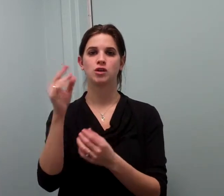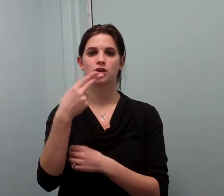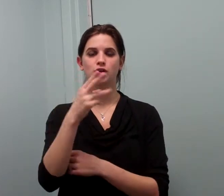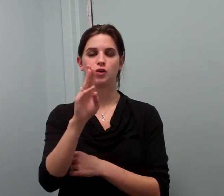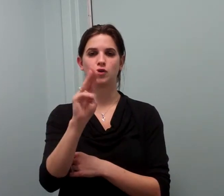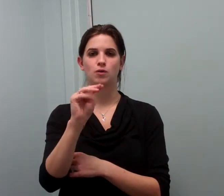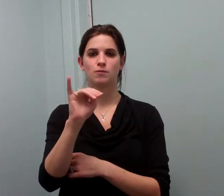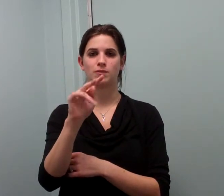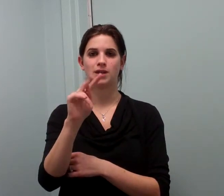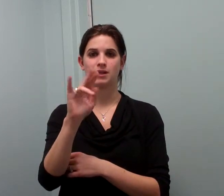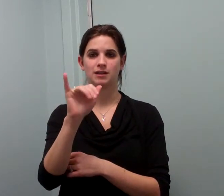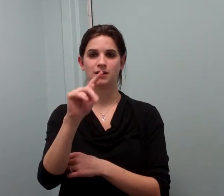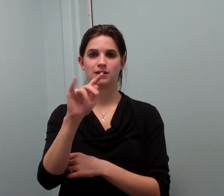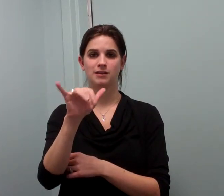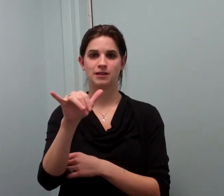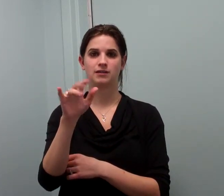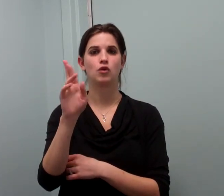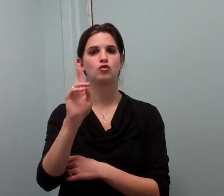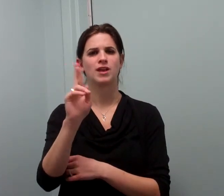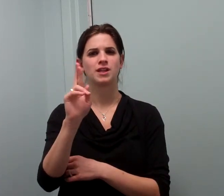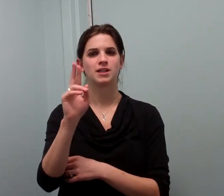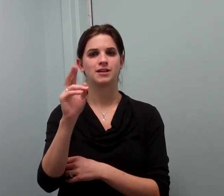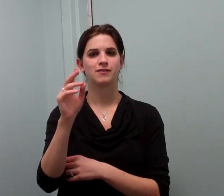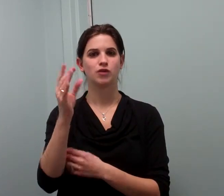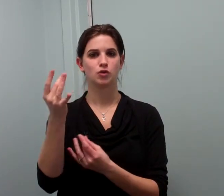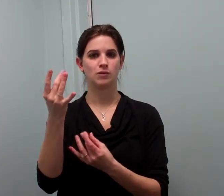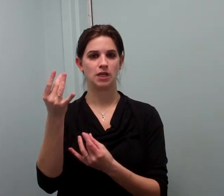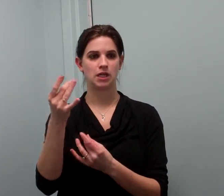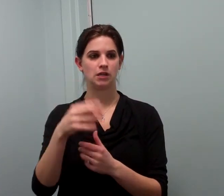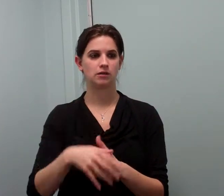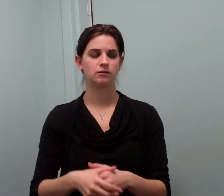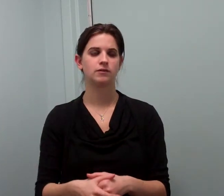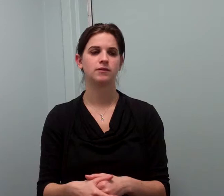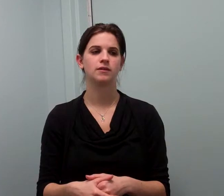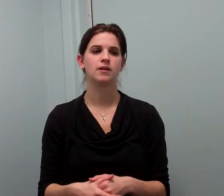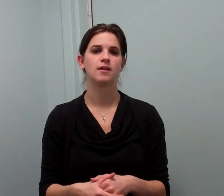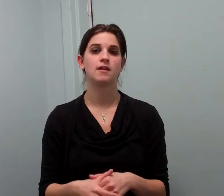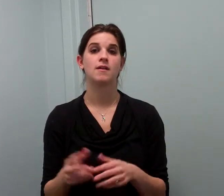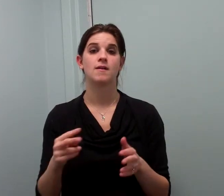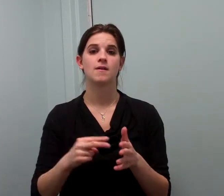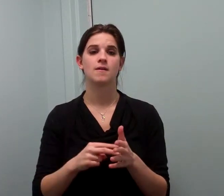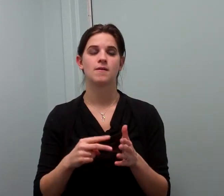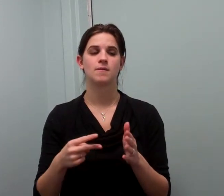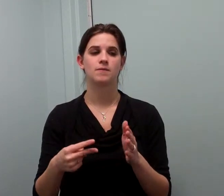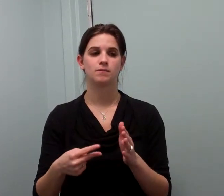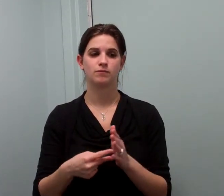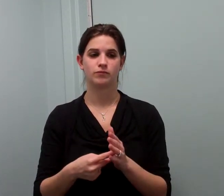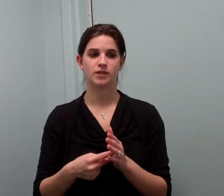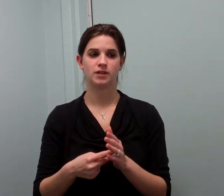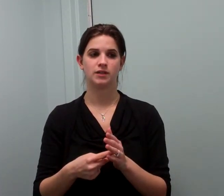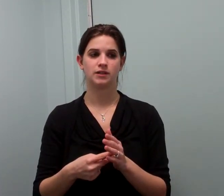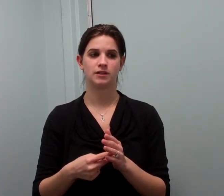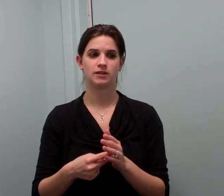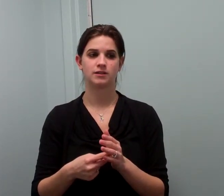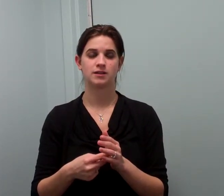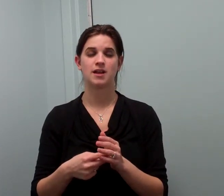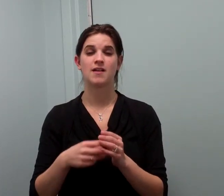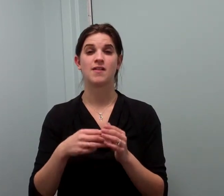The measure of the amount of water vapor actually in the air compared with the maximum amount that the air